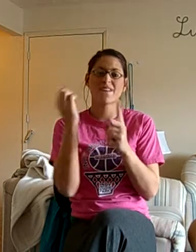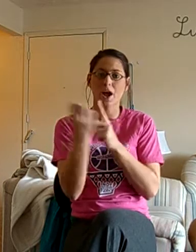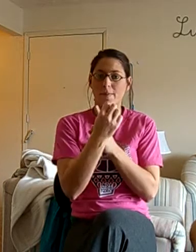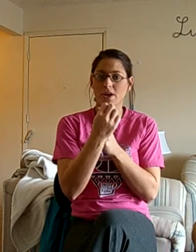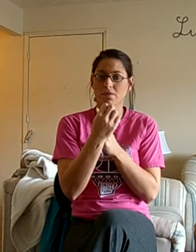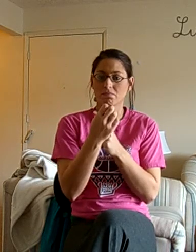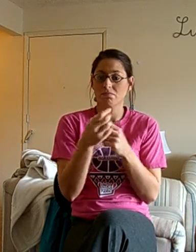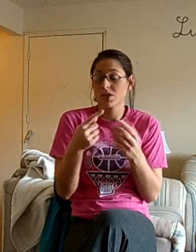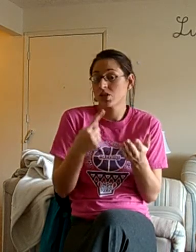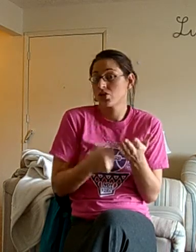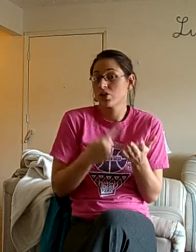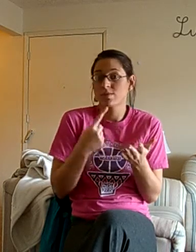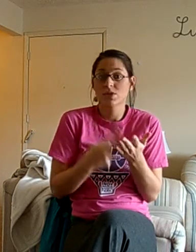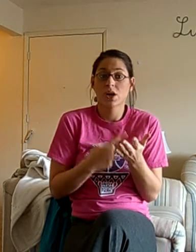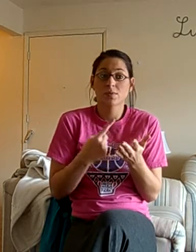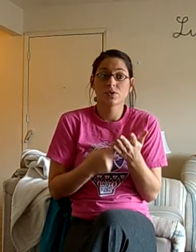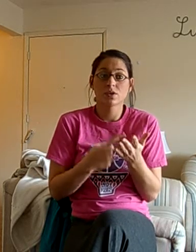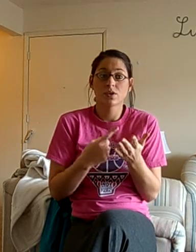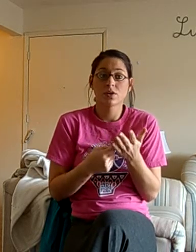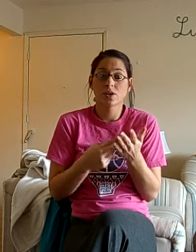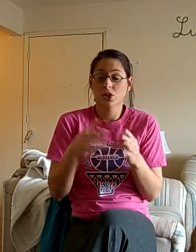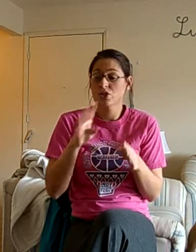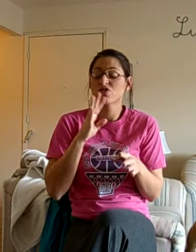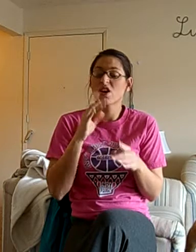Sometimes we talk about the properties of